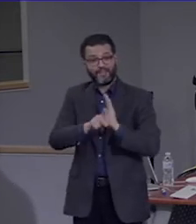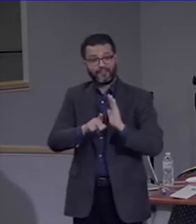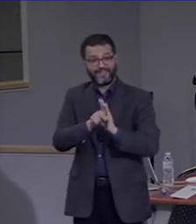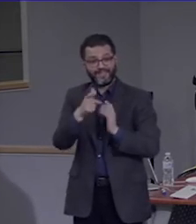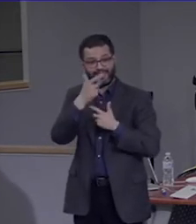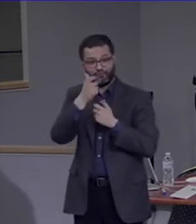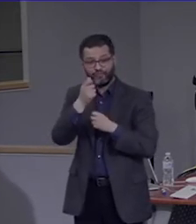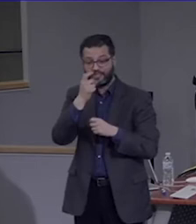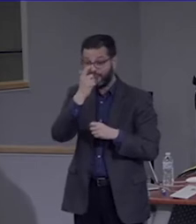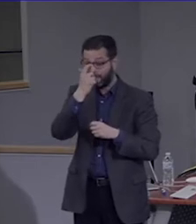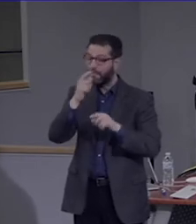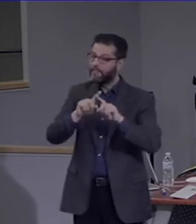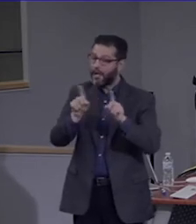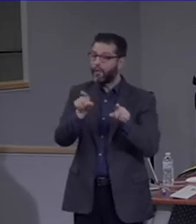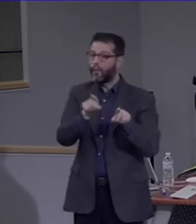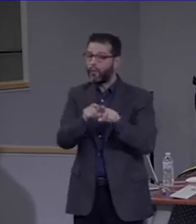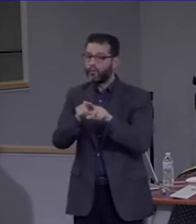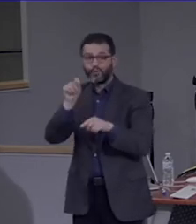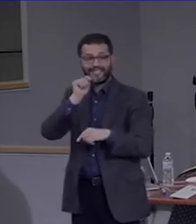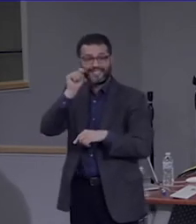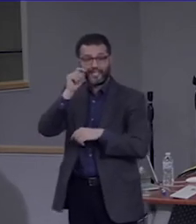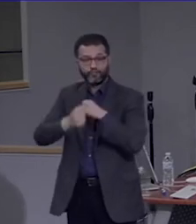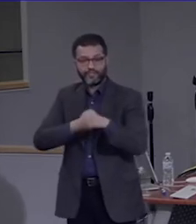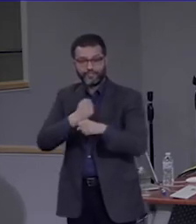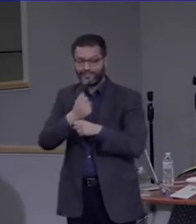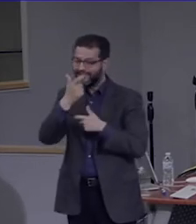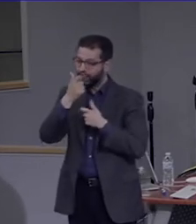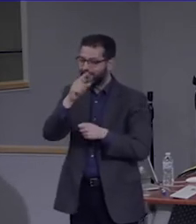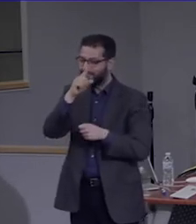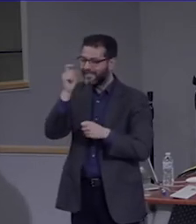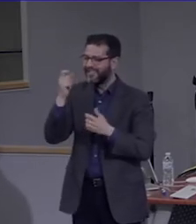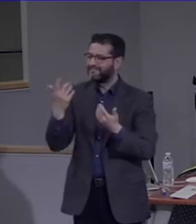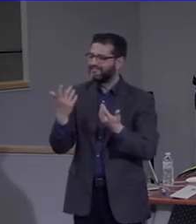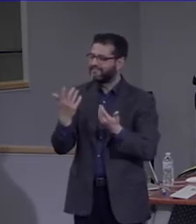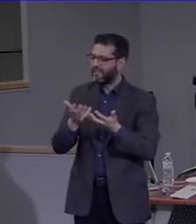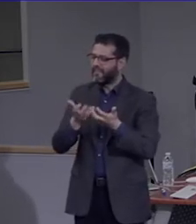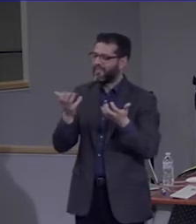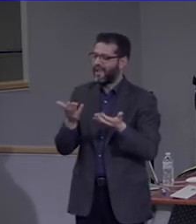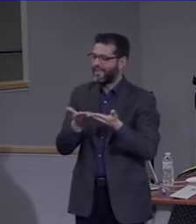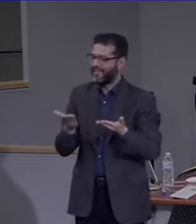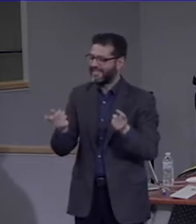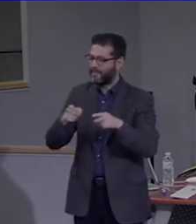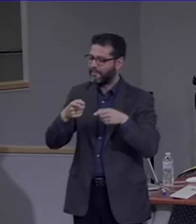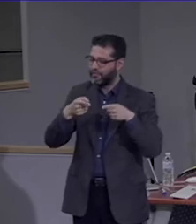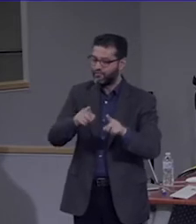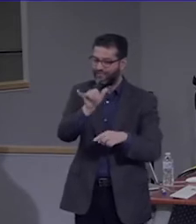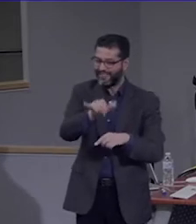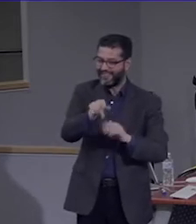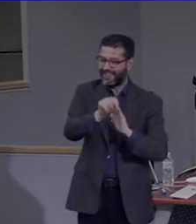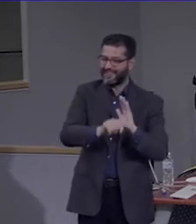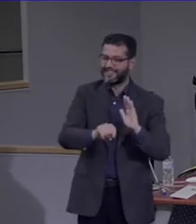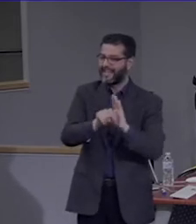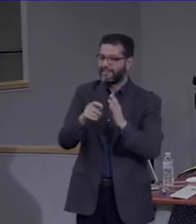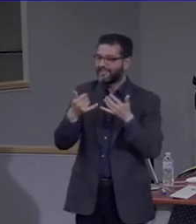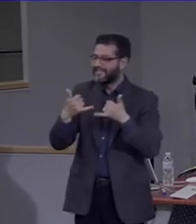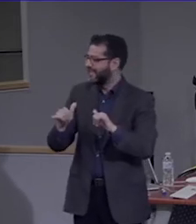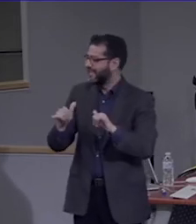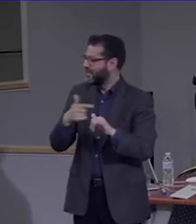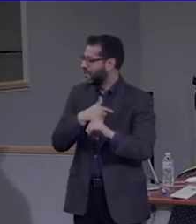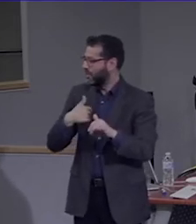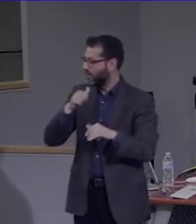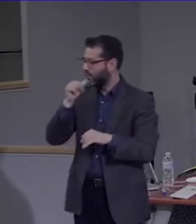adolescence is also extremely interesting because there are lots of things going on at that point in time that are not well understood that are